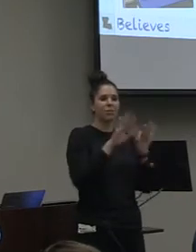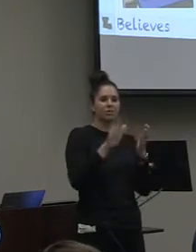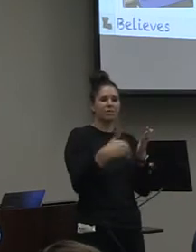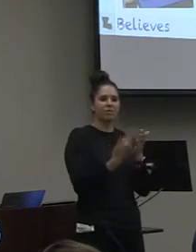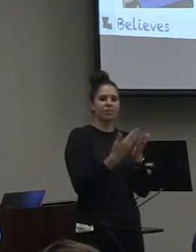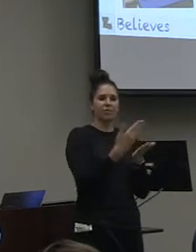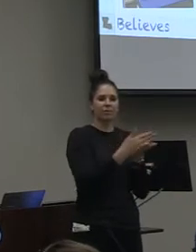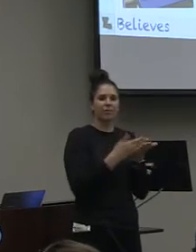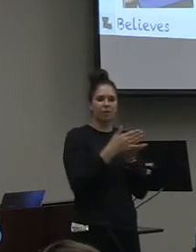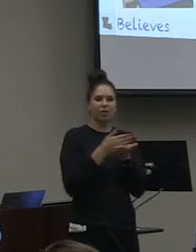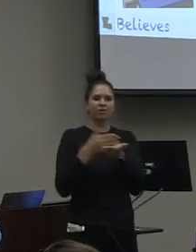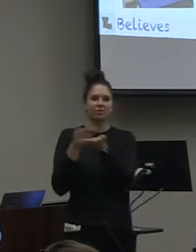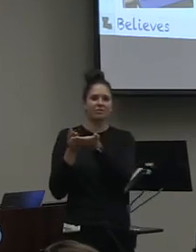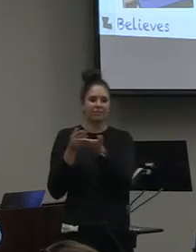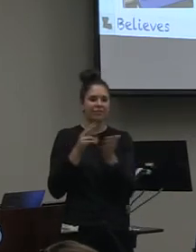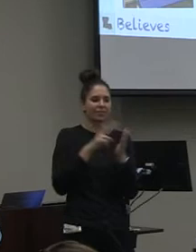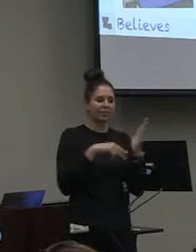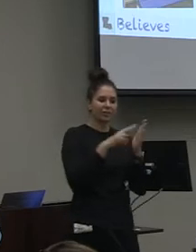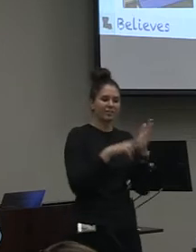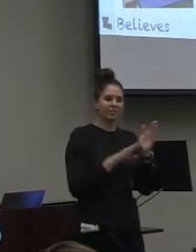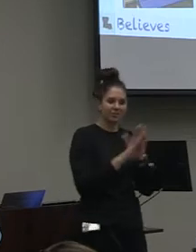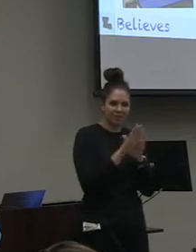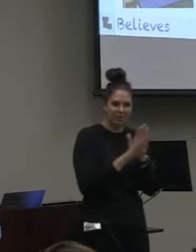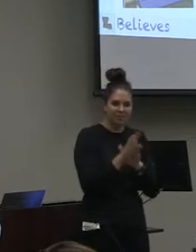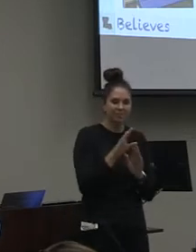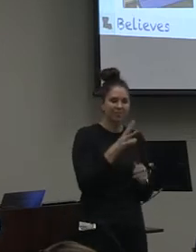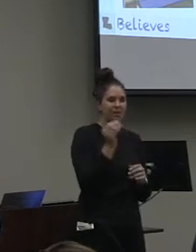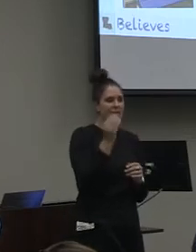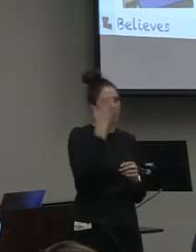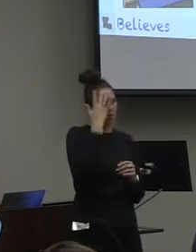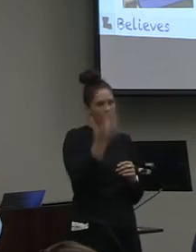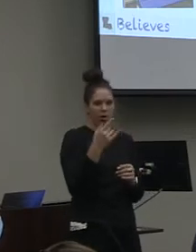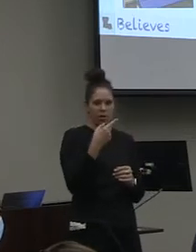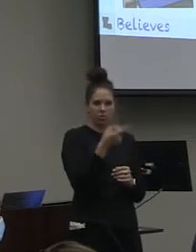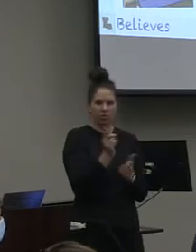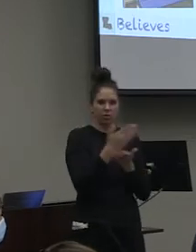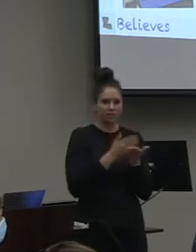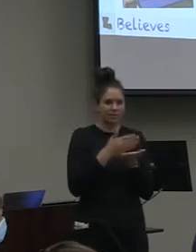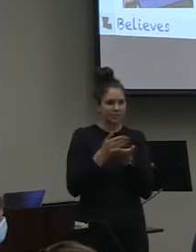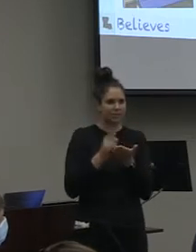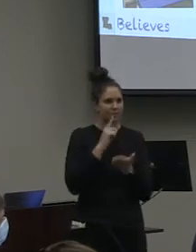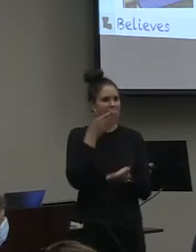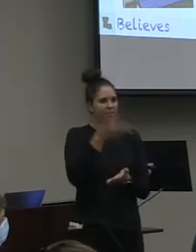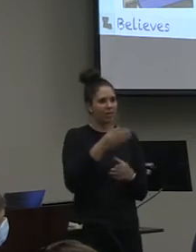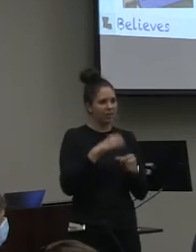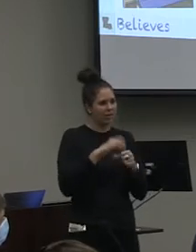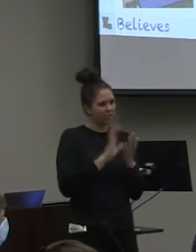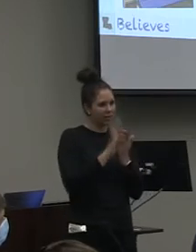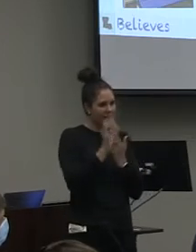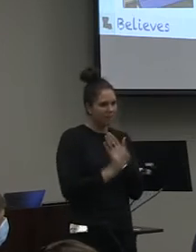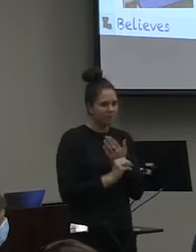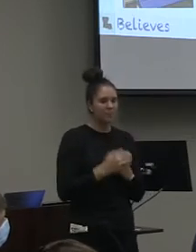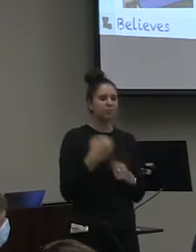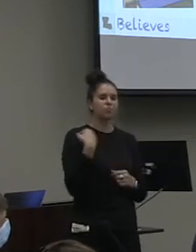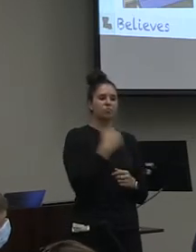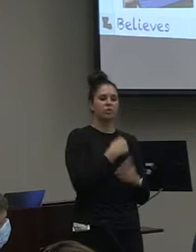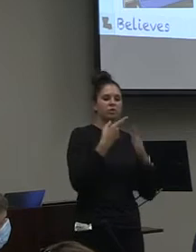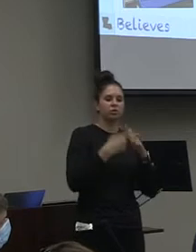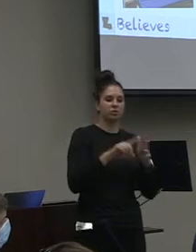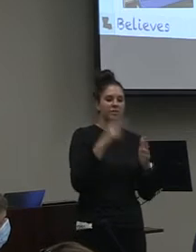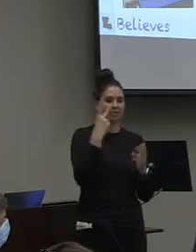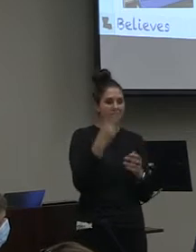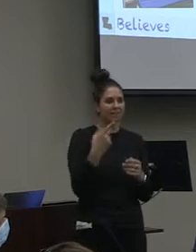parts of literacy development and why those pieces are there within their curriculum. We started seeing